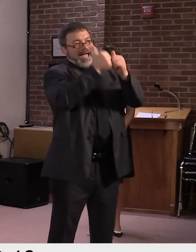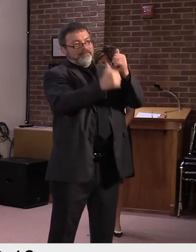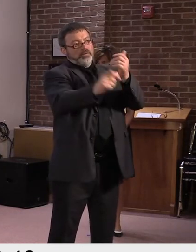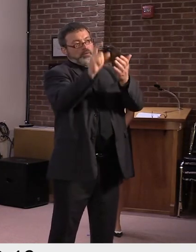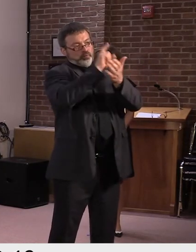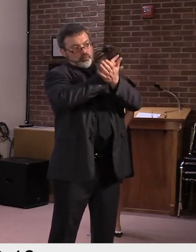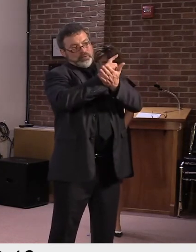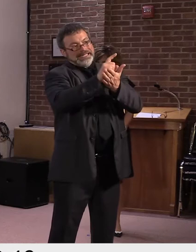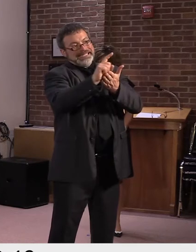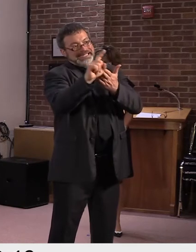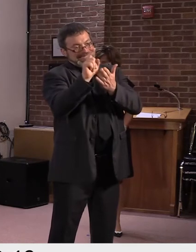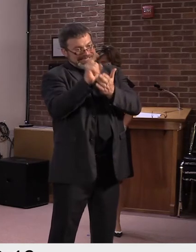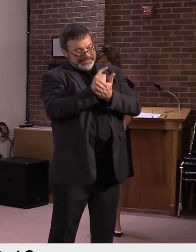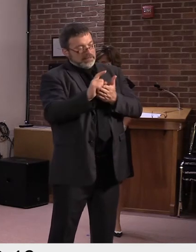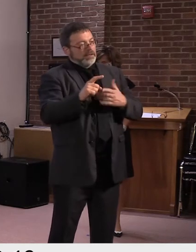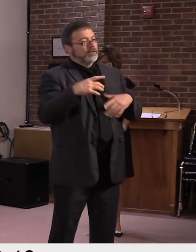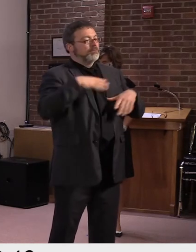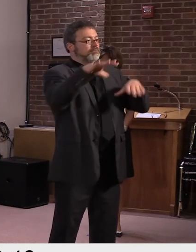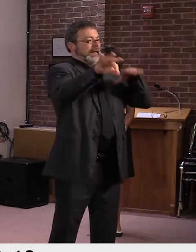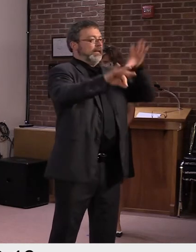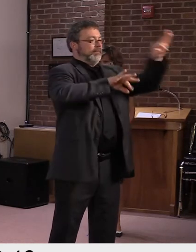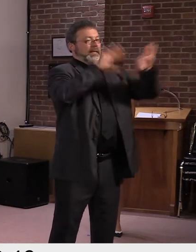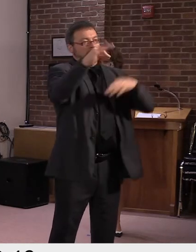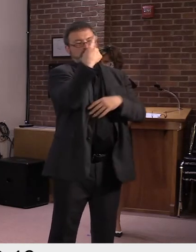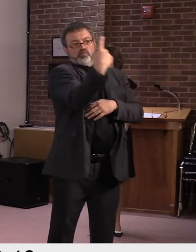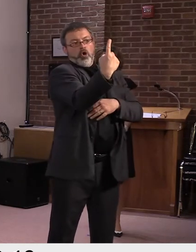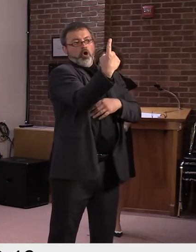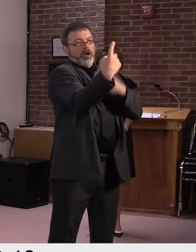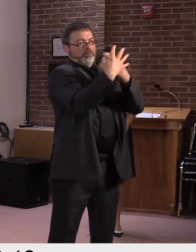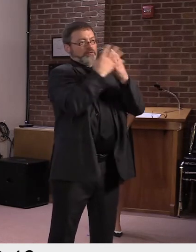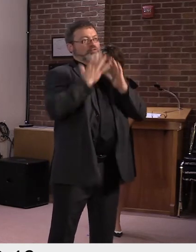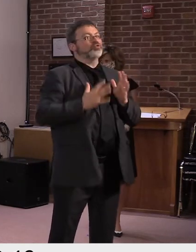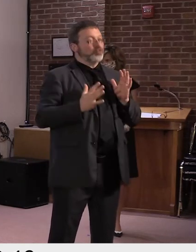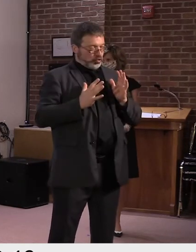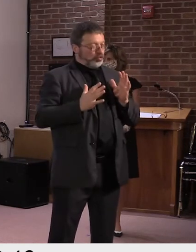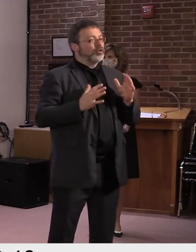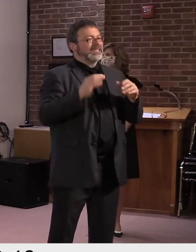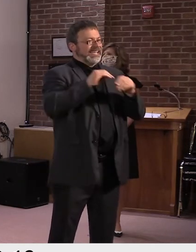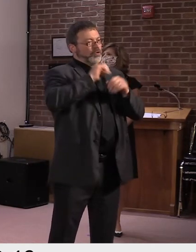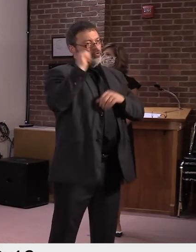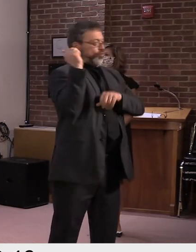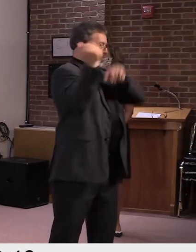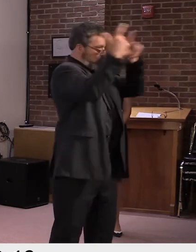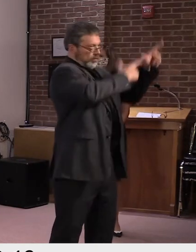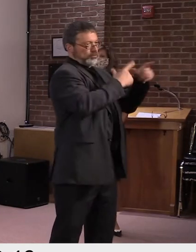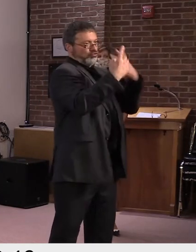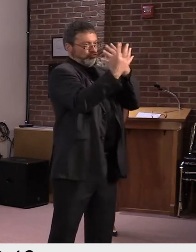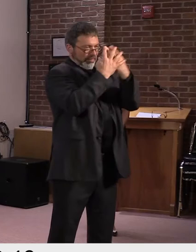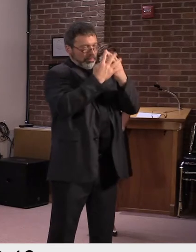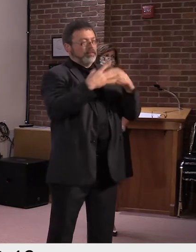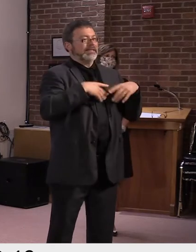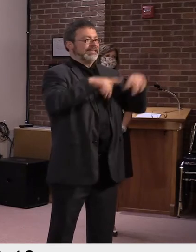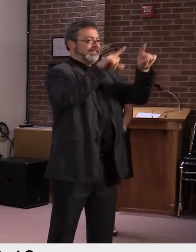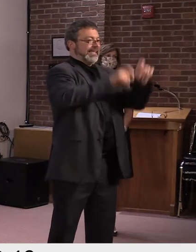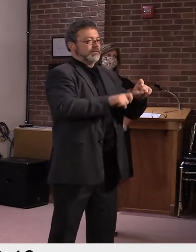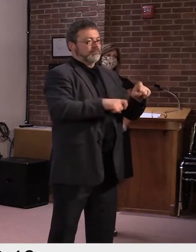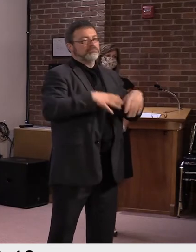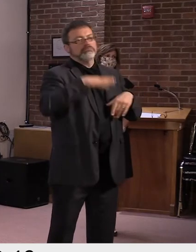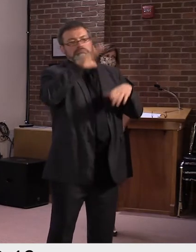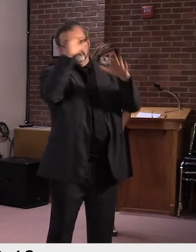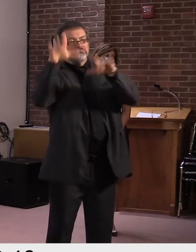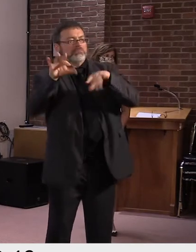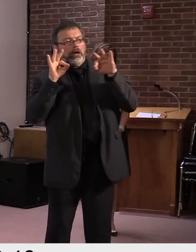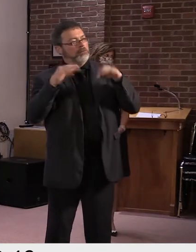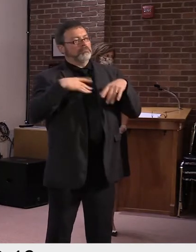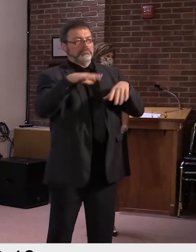or not, facility-wide testing on correctional facilities one a week. Yeah,